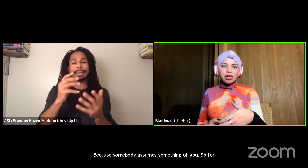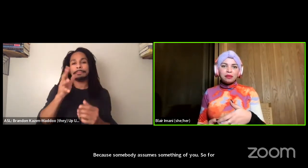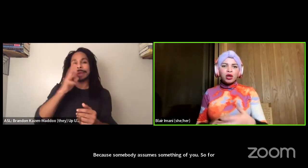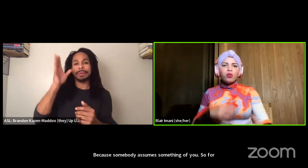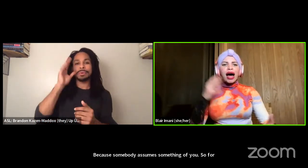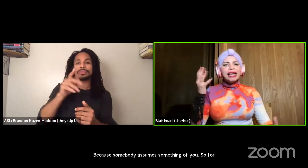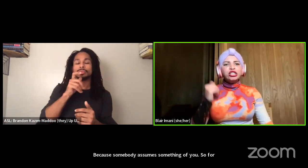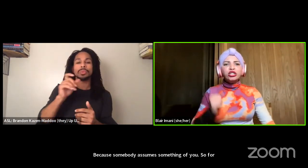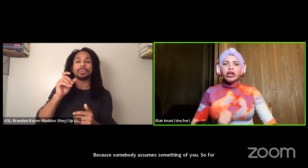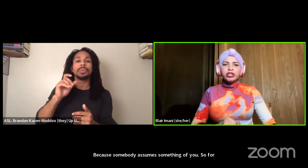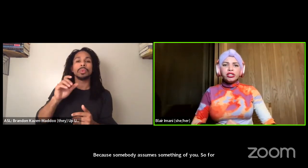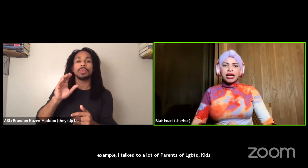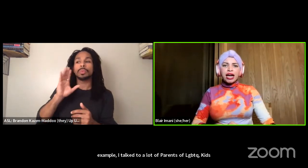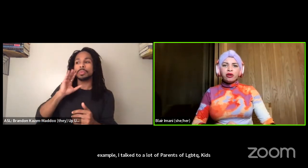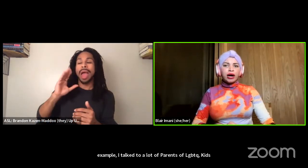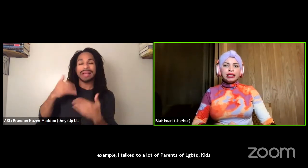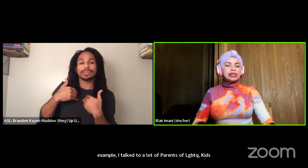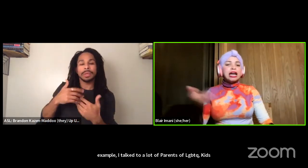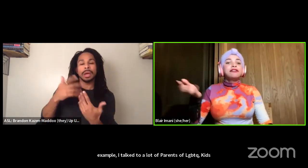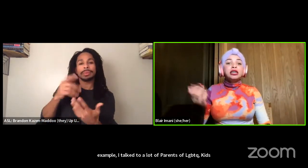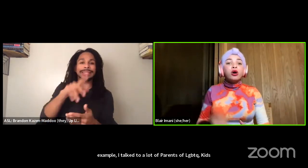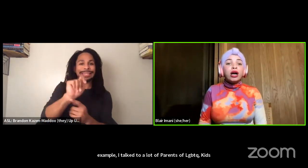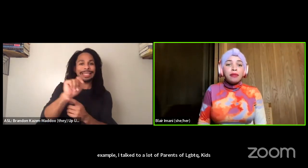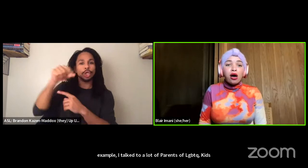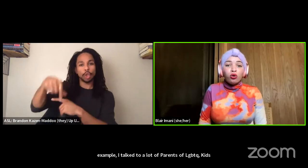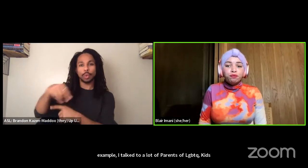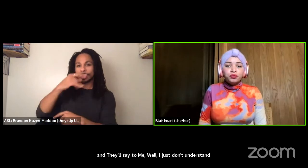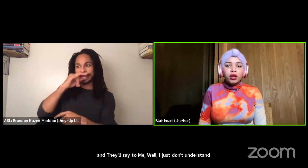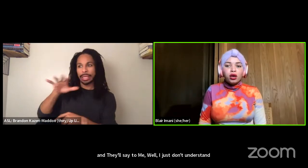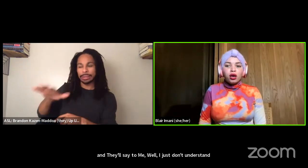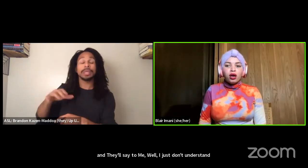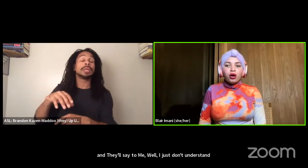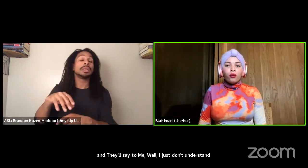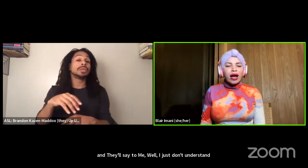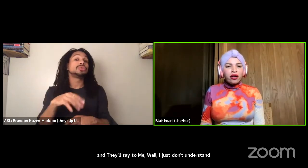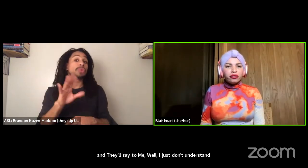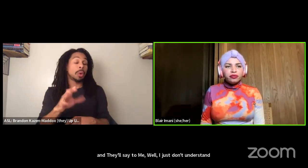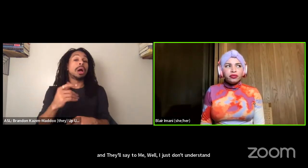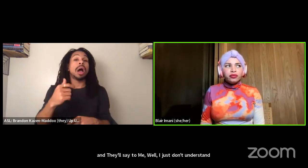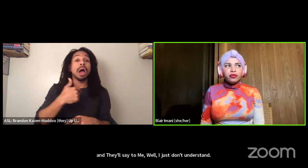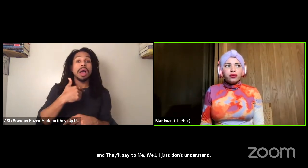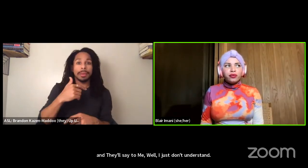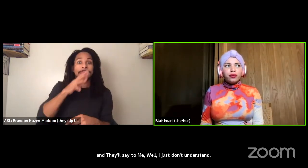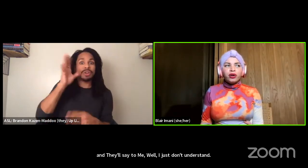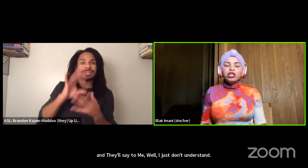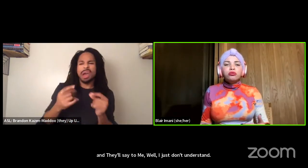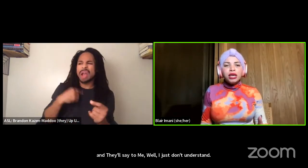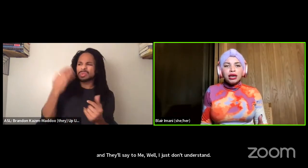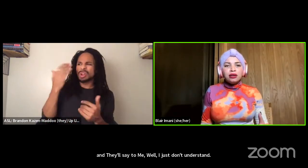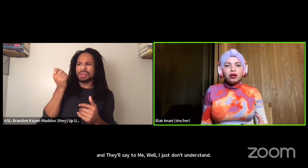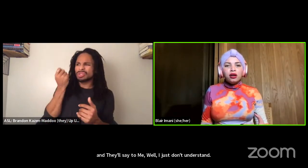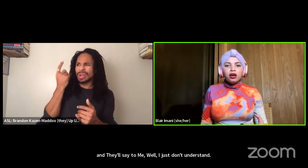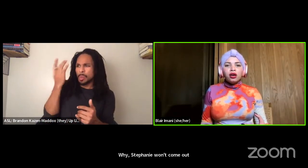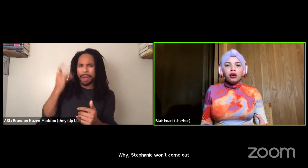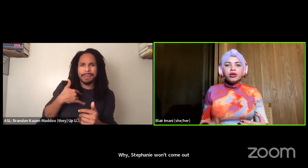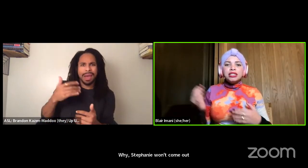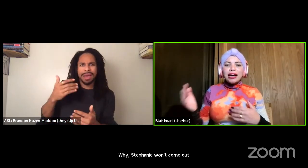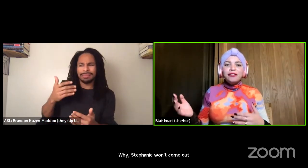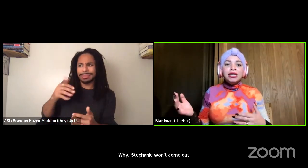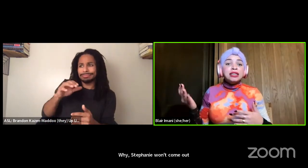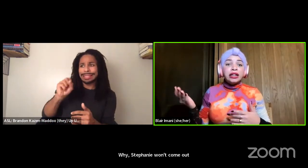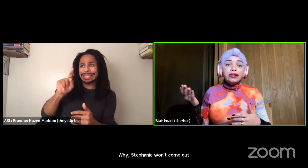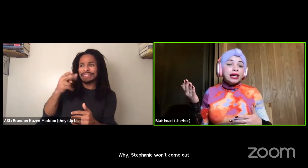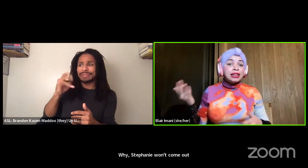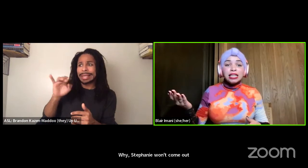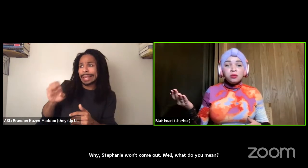And they'll say to me, well, I just don't understand why Stephanie won't come out. Well, what do you mean?